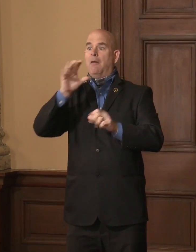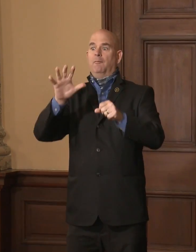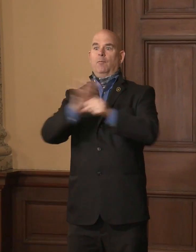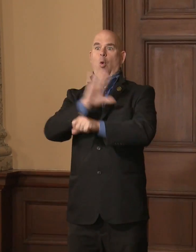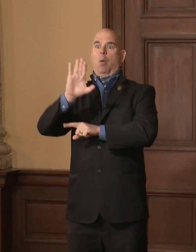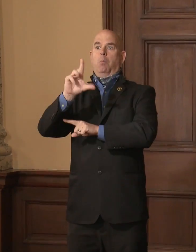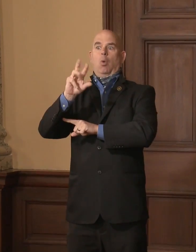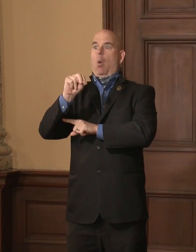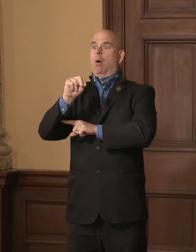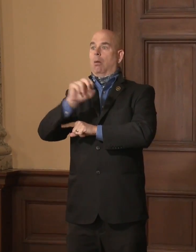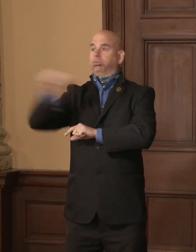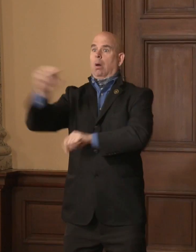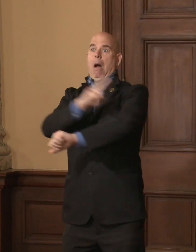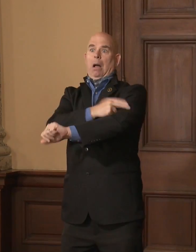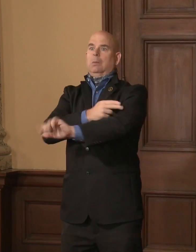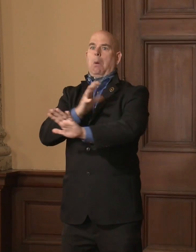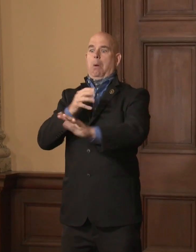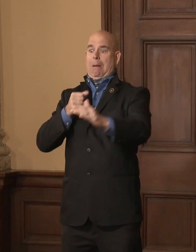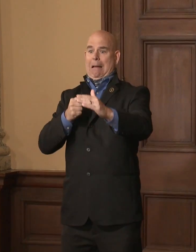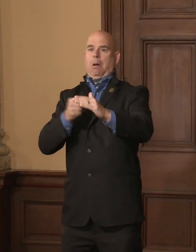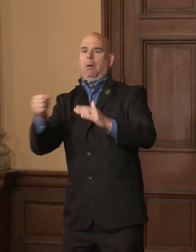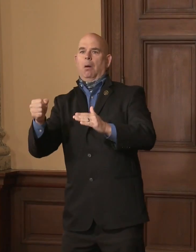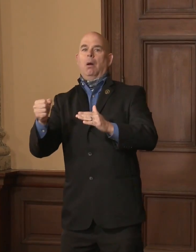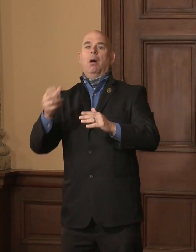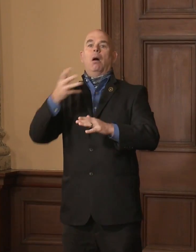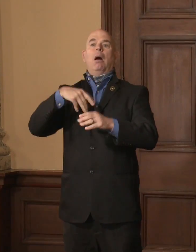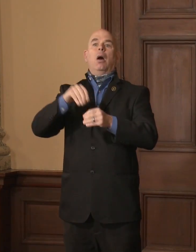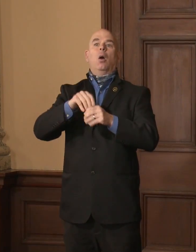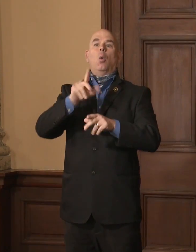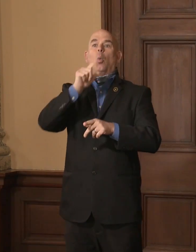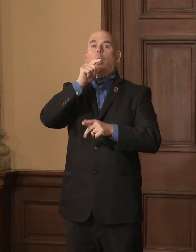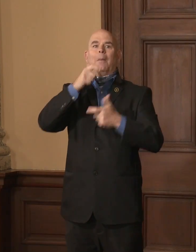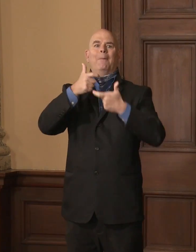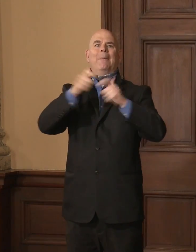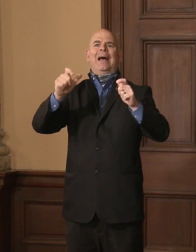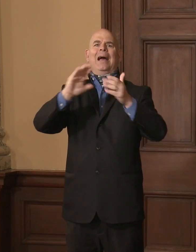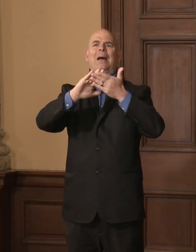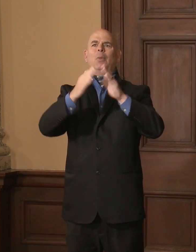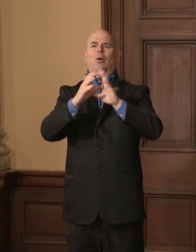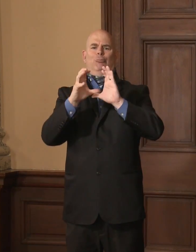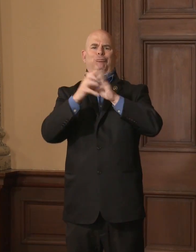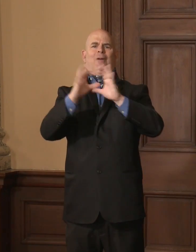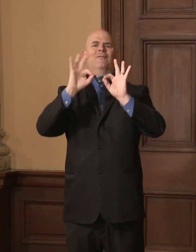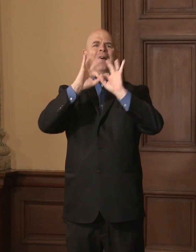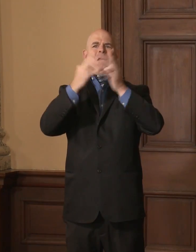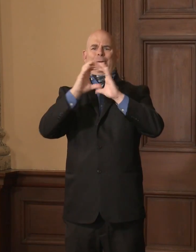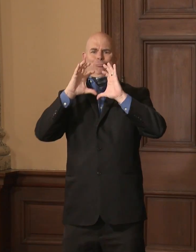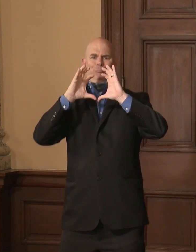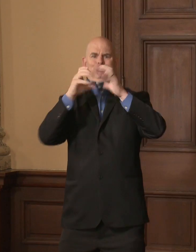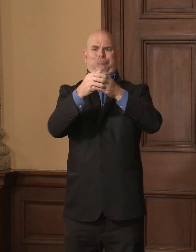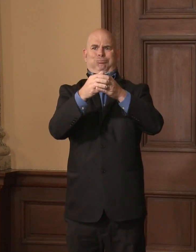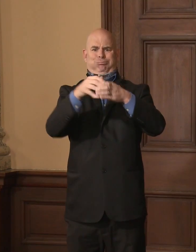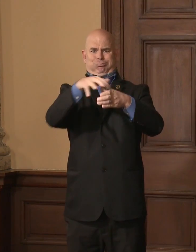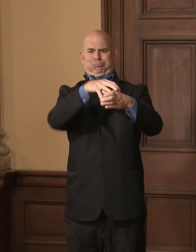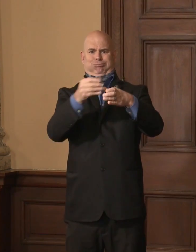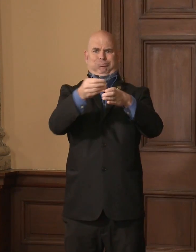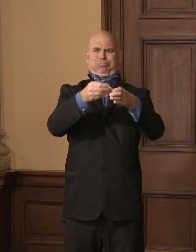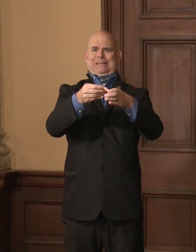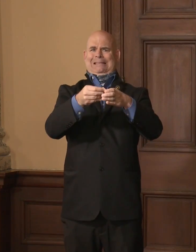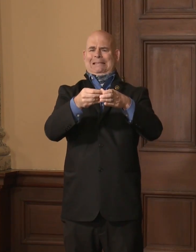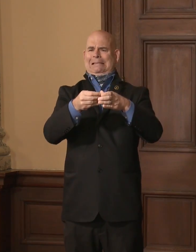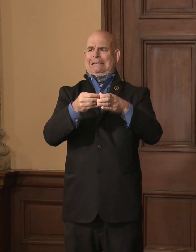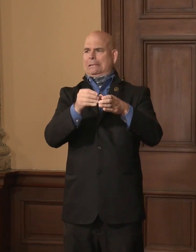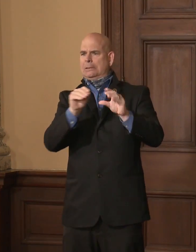in multi-generational household, congregate living settings, individuals who experience homelessness, and the